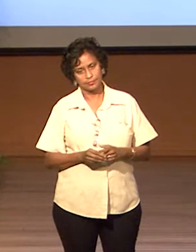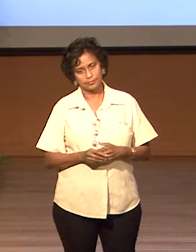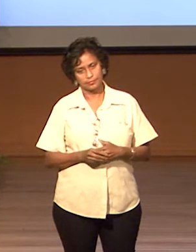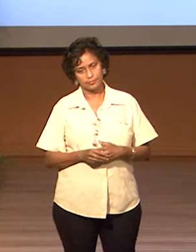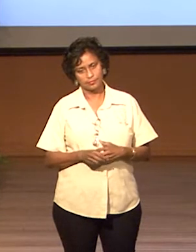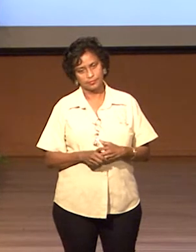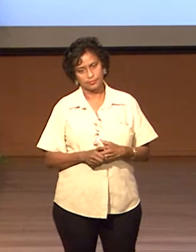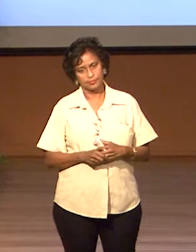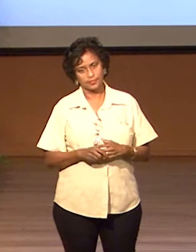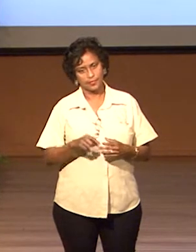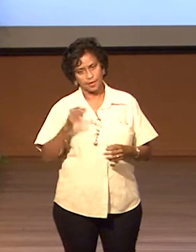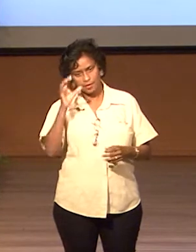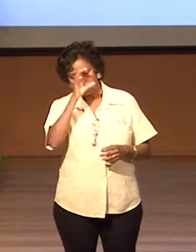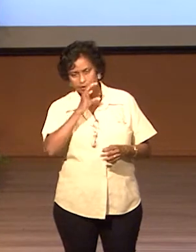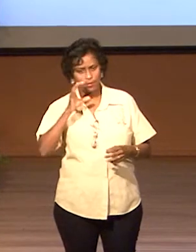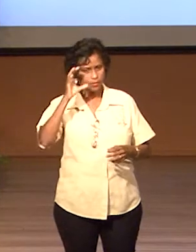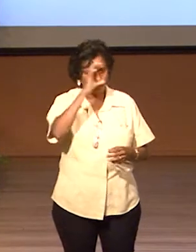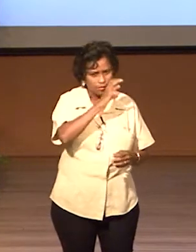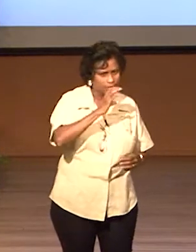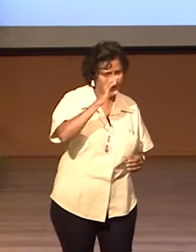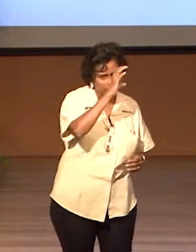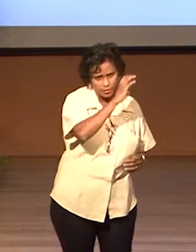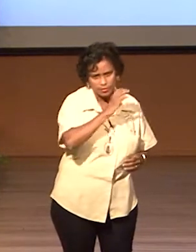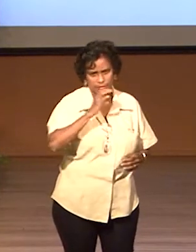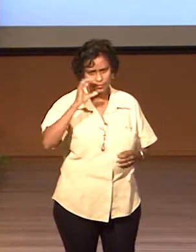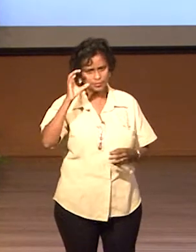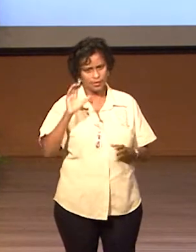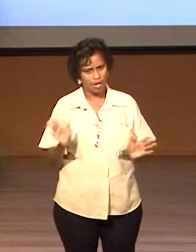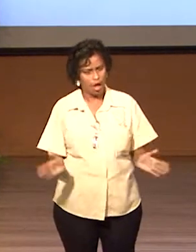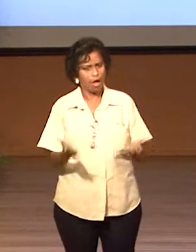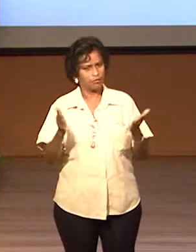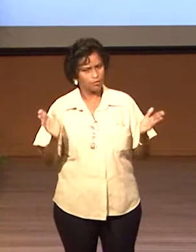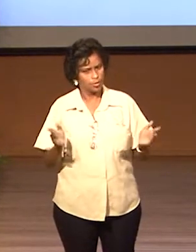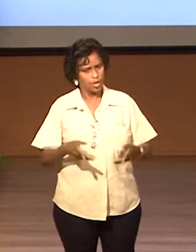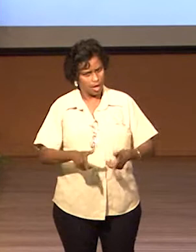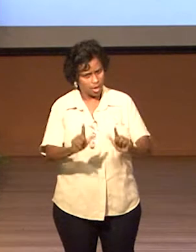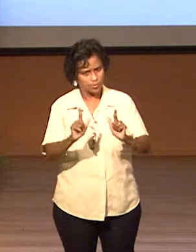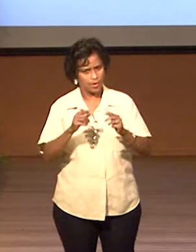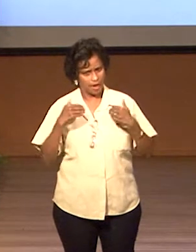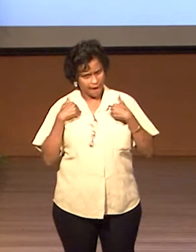seeks to encourage people to have. But of course, in seeking to have,